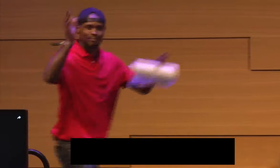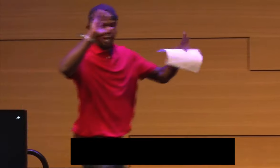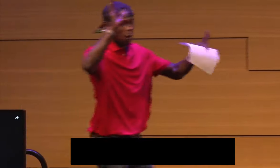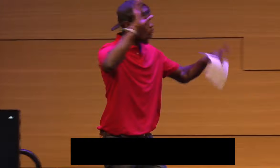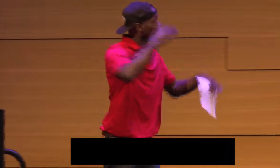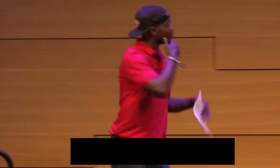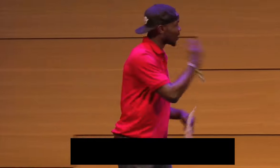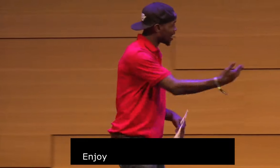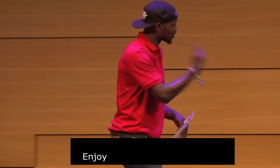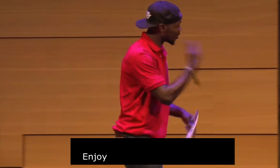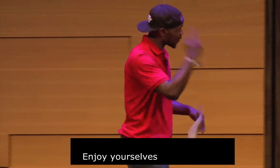Enjoy yourselves this evening.